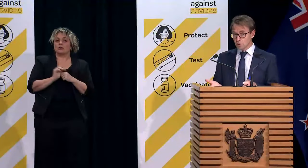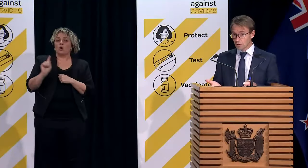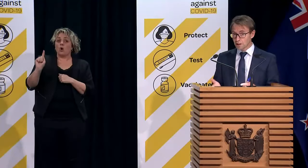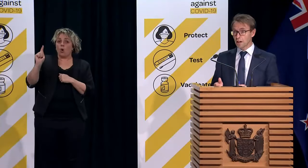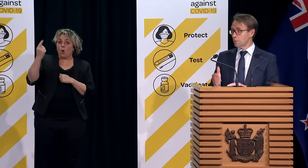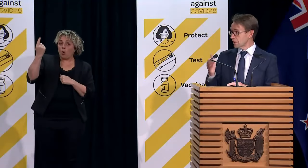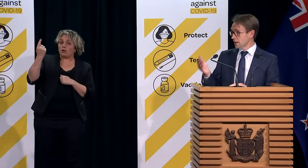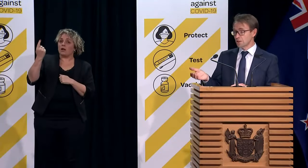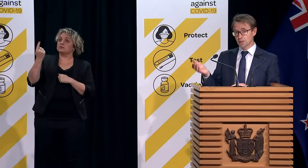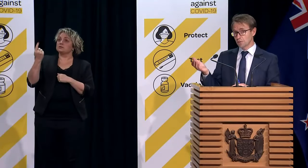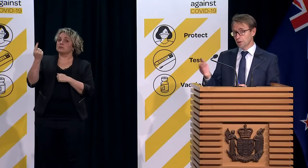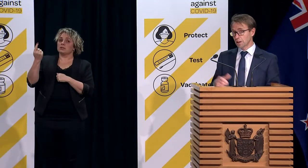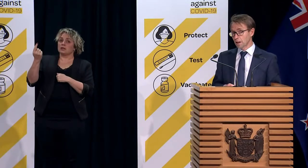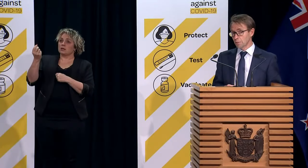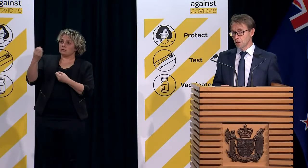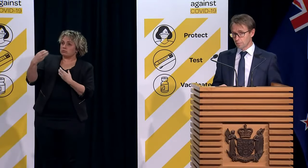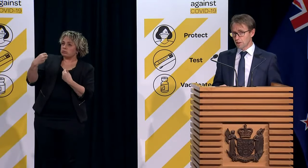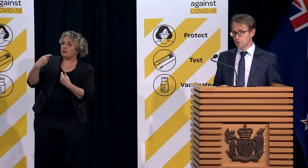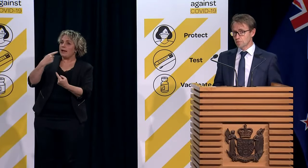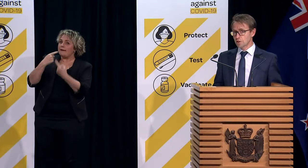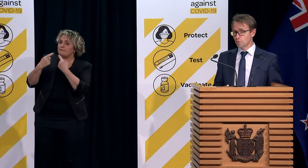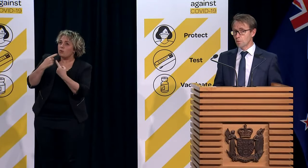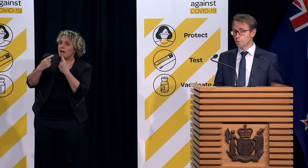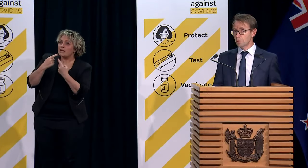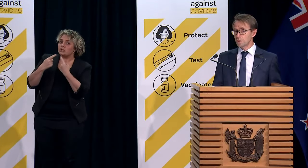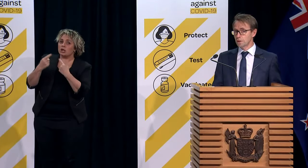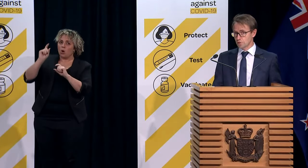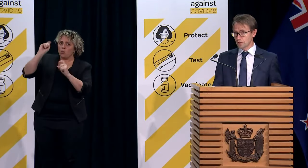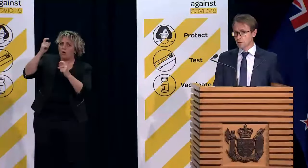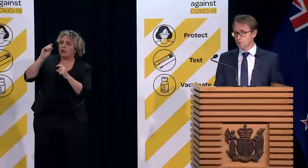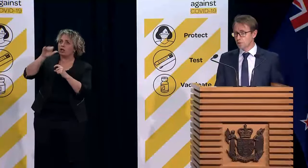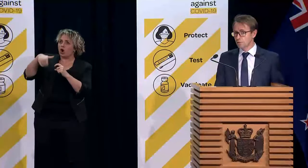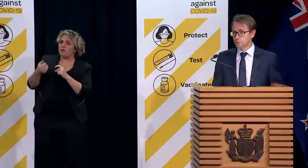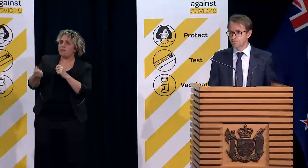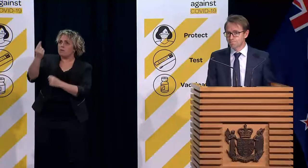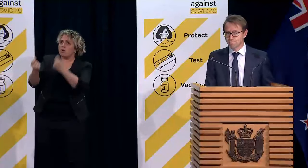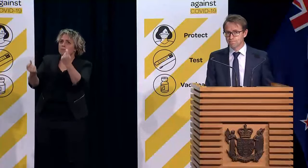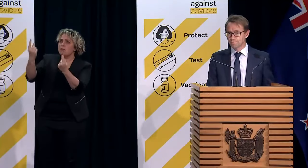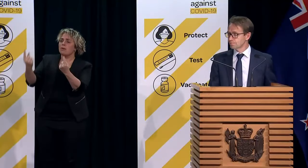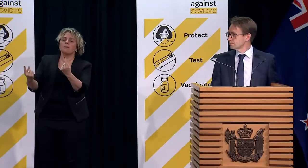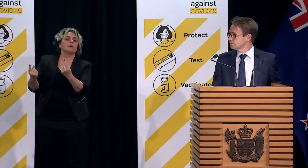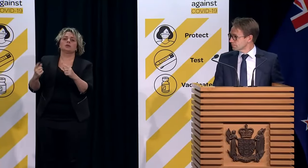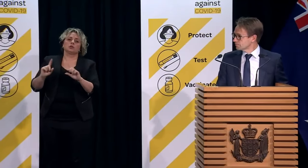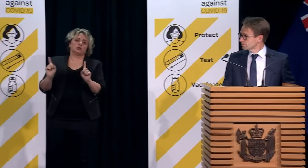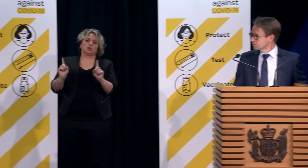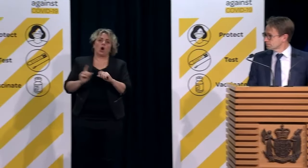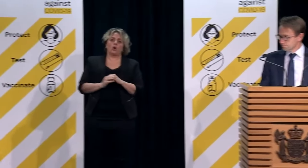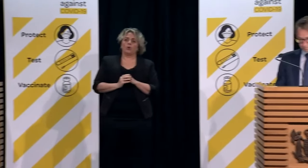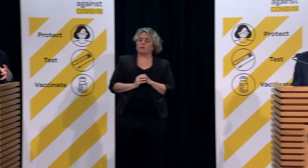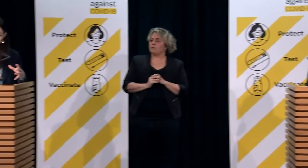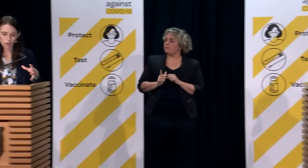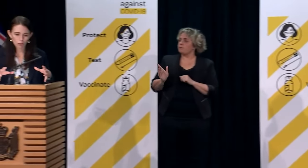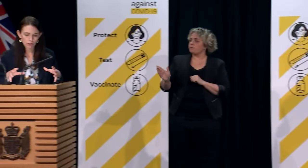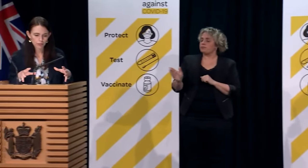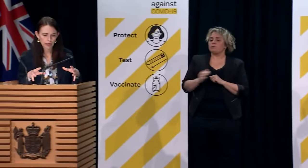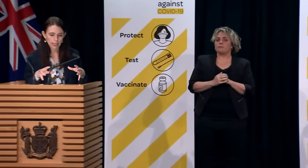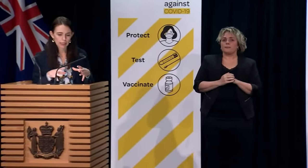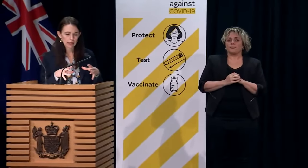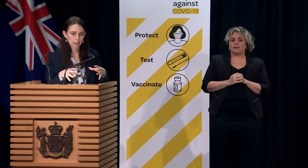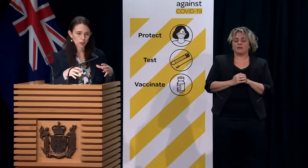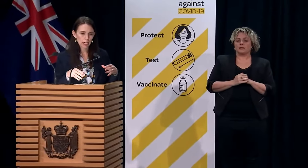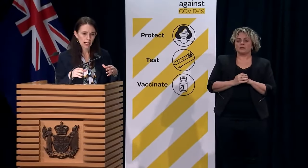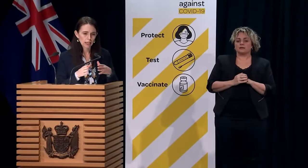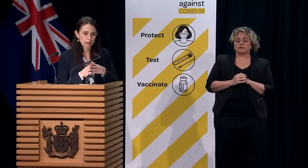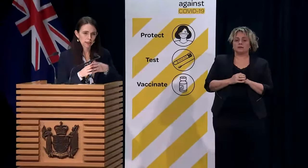as concerning about cases springing up, but that's obviously what we would be interested in looking for. And one of those, we also, of course, 10 of